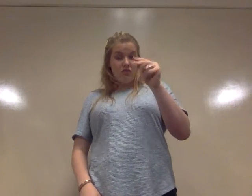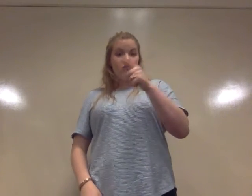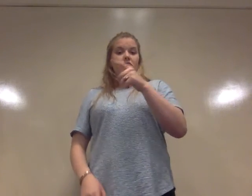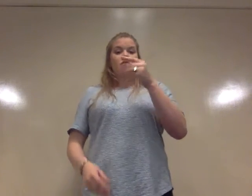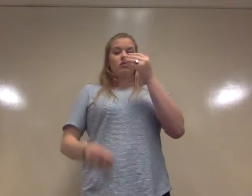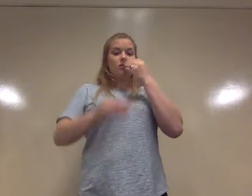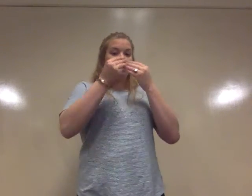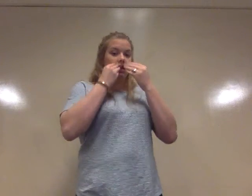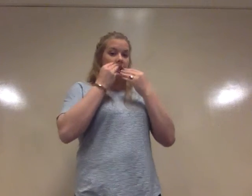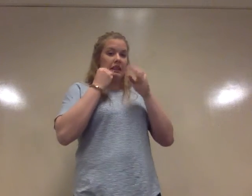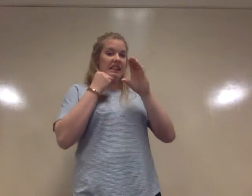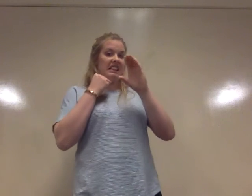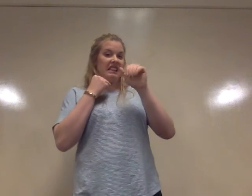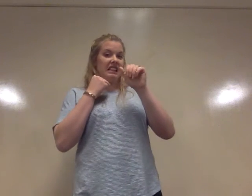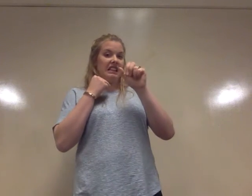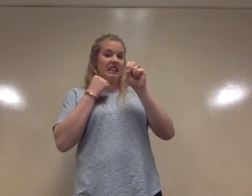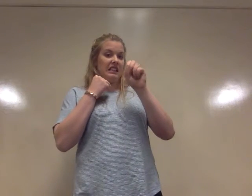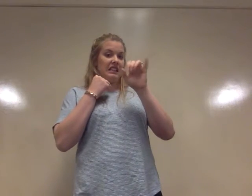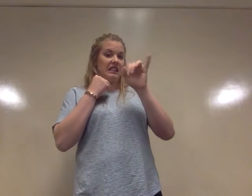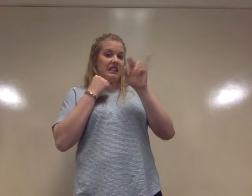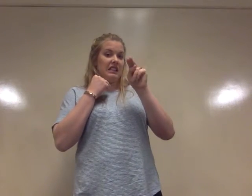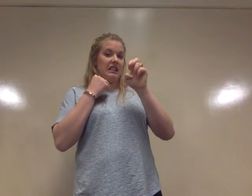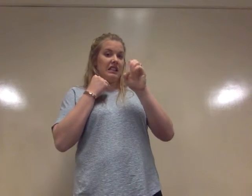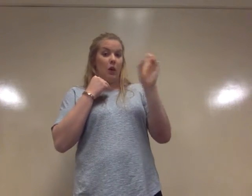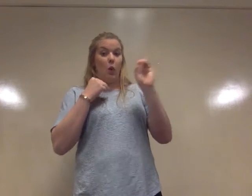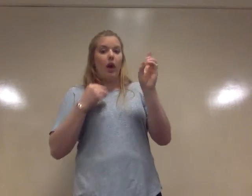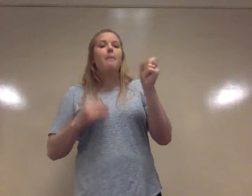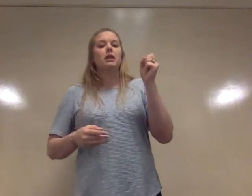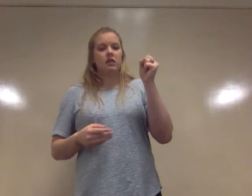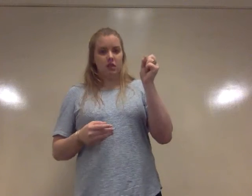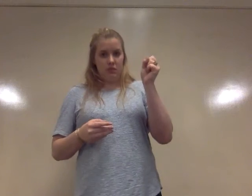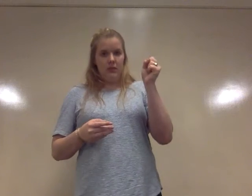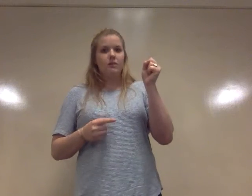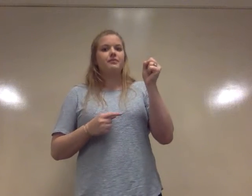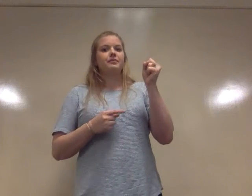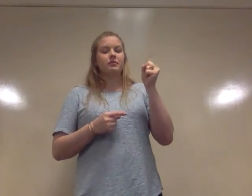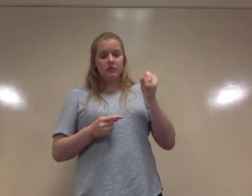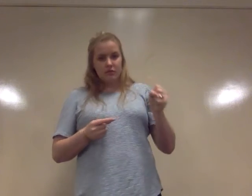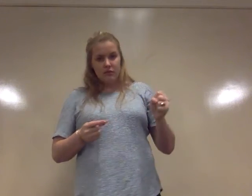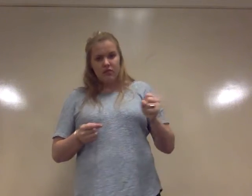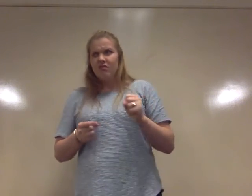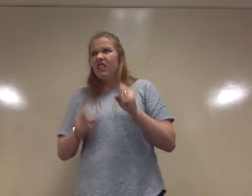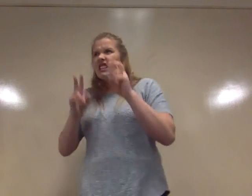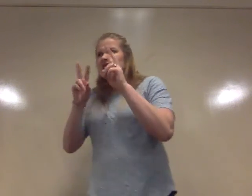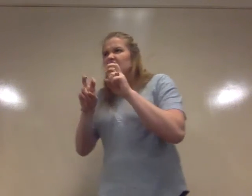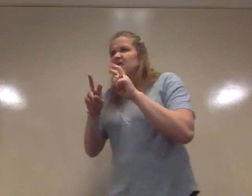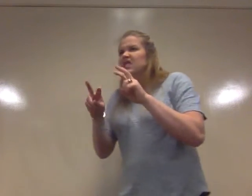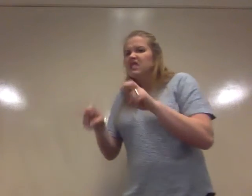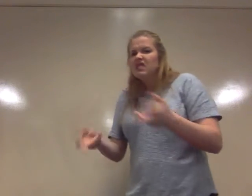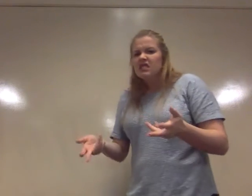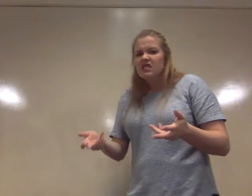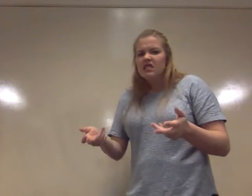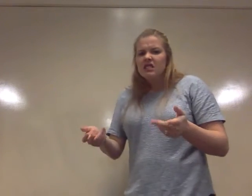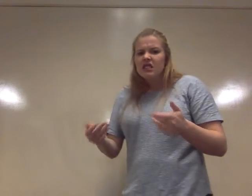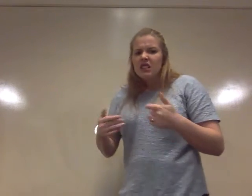casein, the main protein found in milk. They were testing the effect of protein on the development of liver cancer. They used 2 different levels of